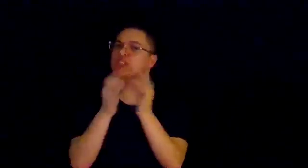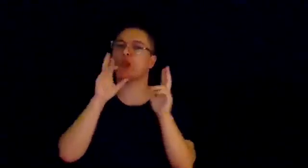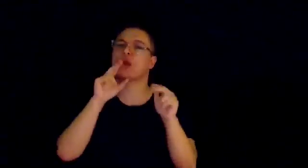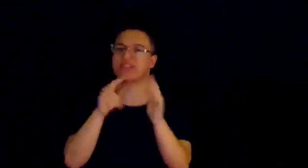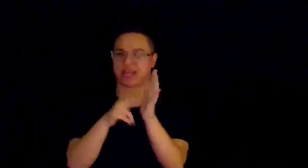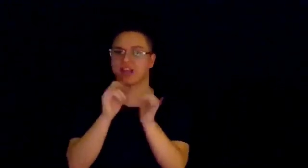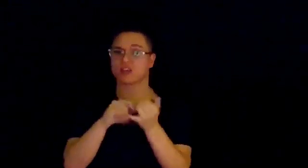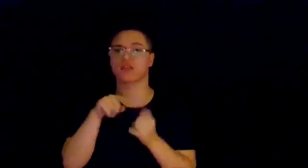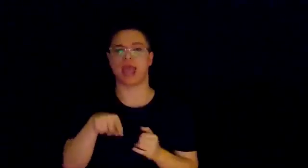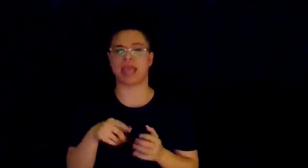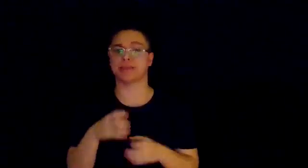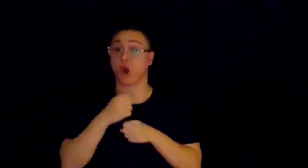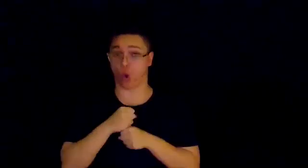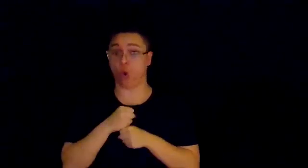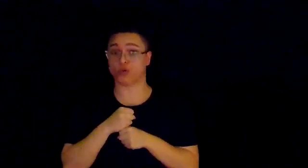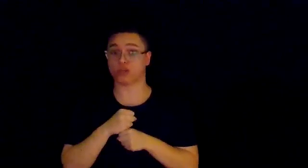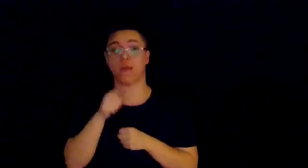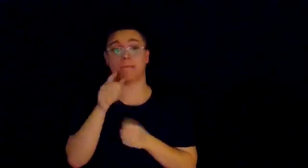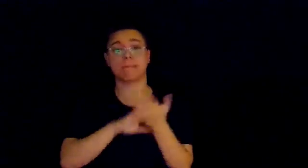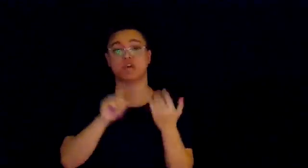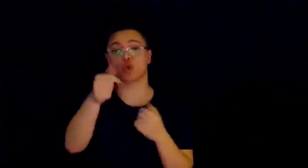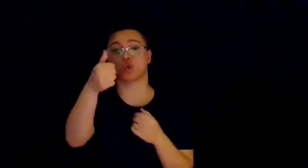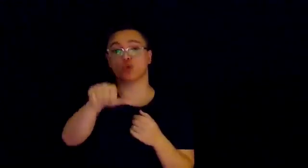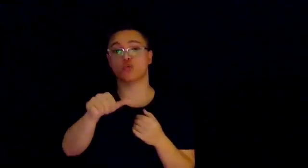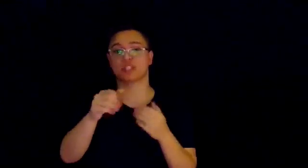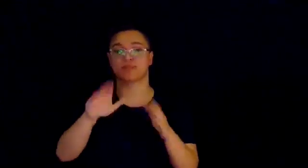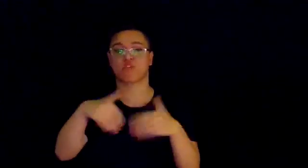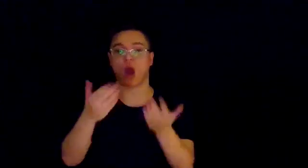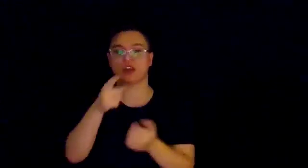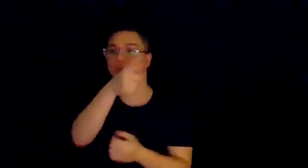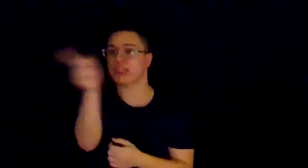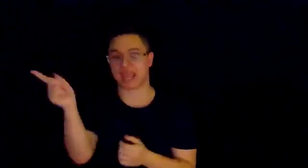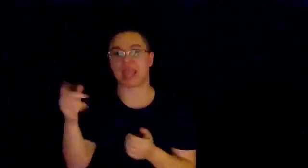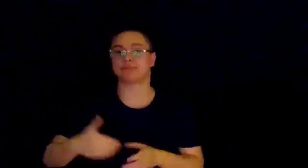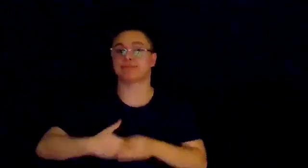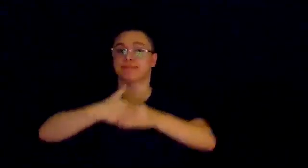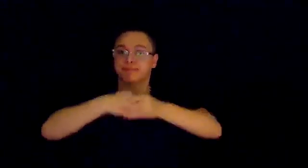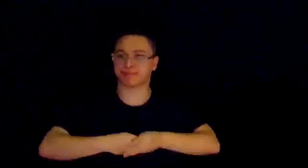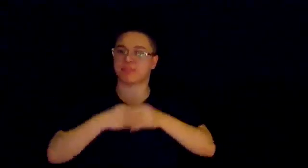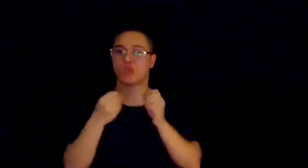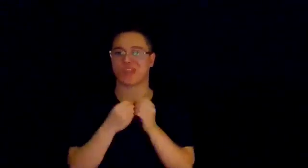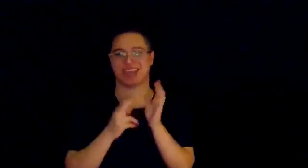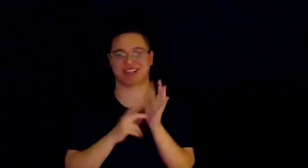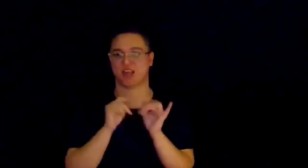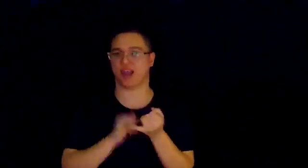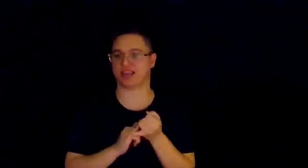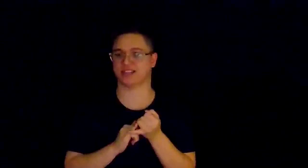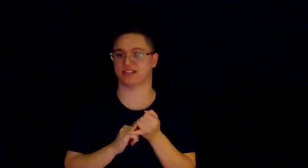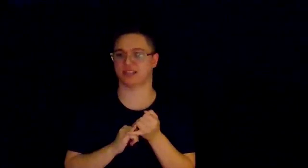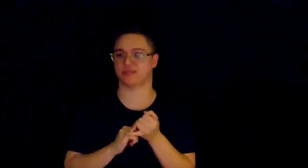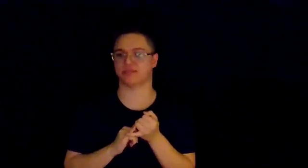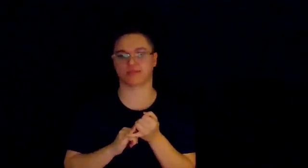You can automatically have the NDIA look after it, or that you can use